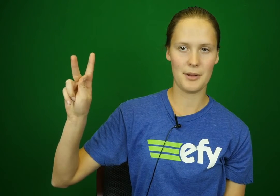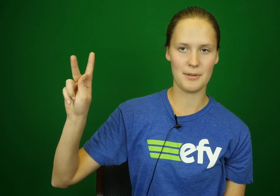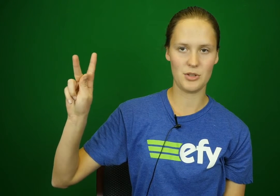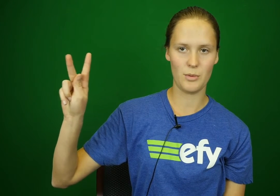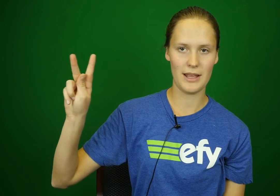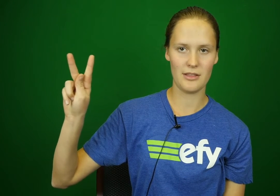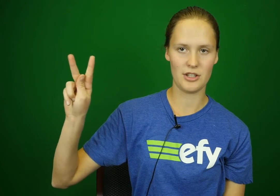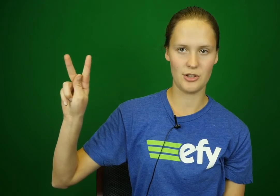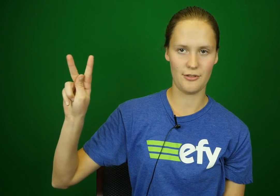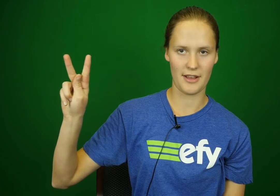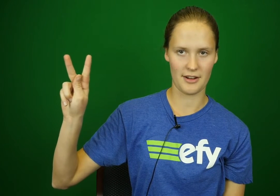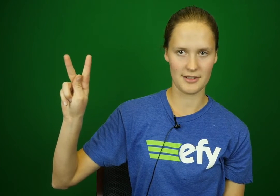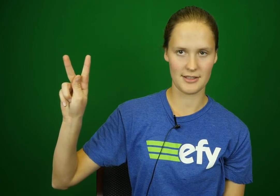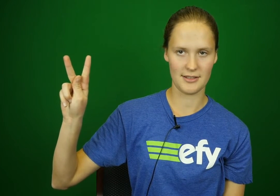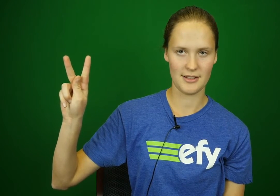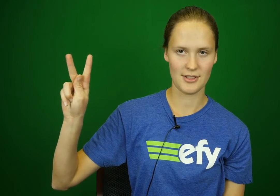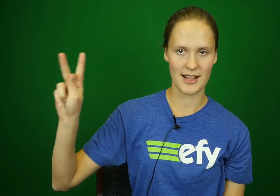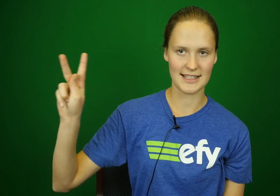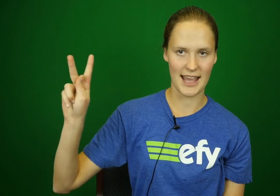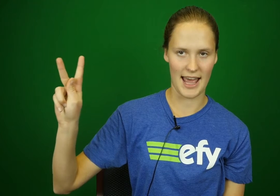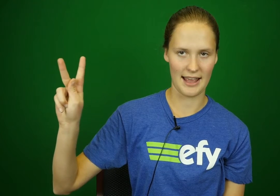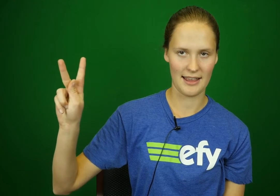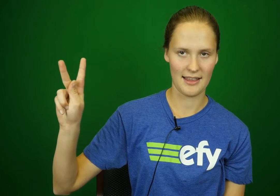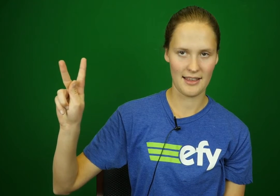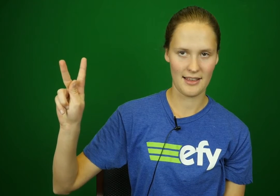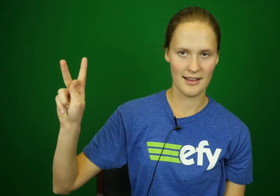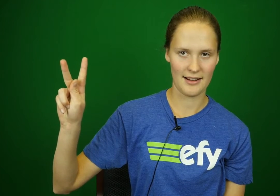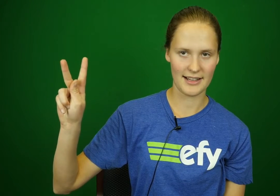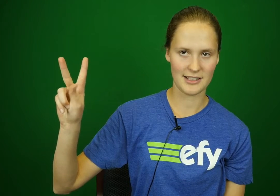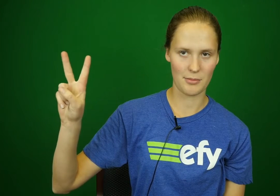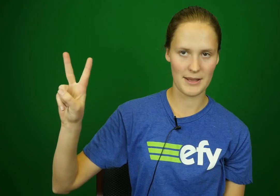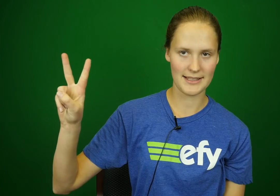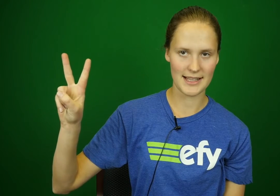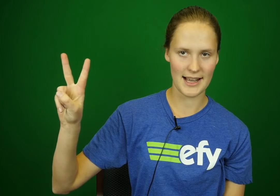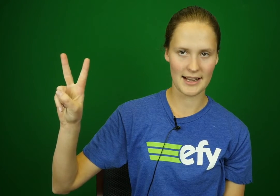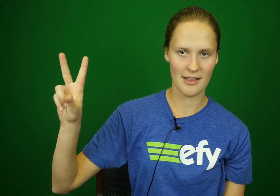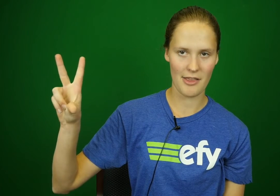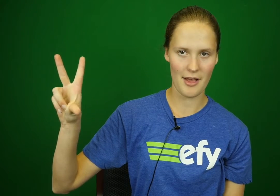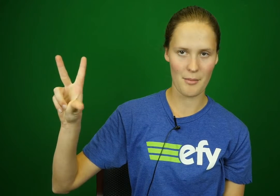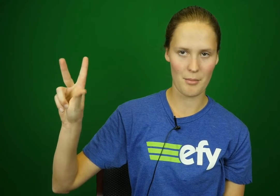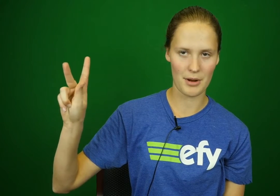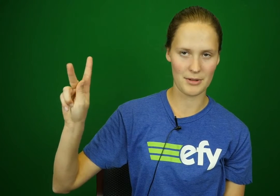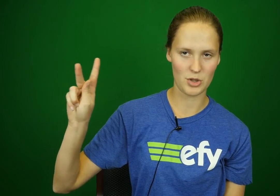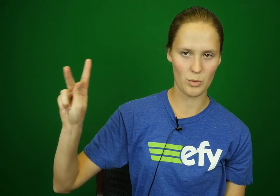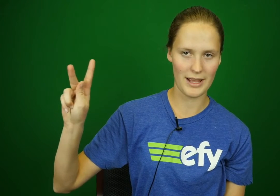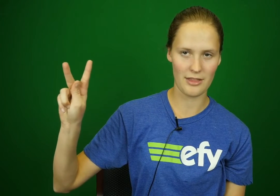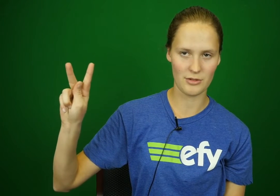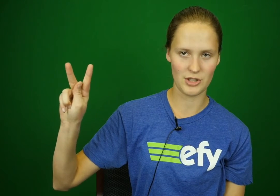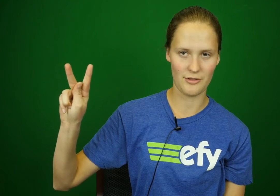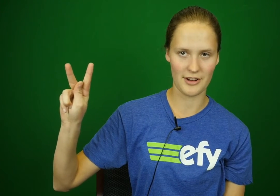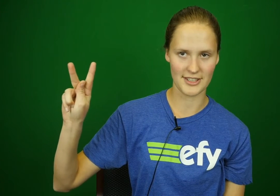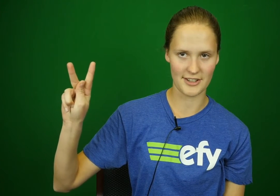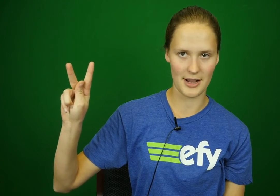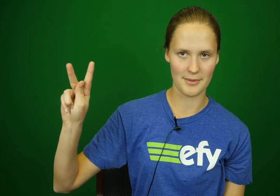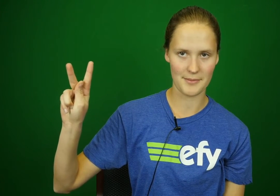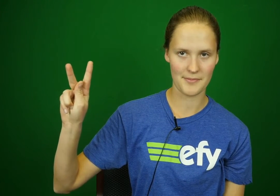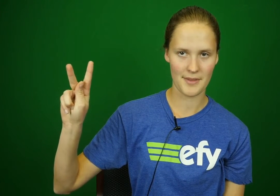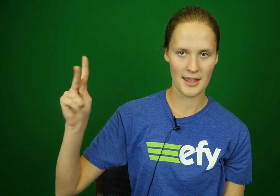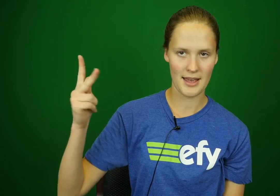it between the two fingers. So that's K. All right, so peace sign, thumb, put it between those two fingers that are up. It